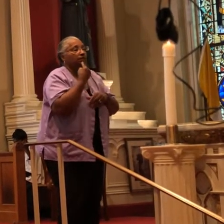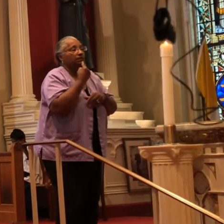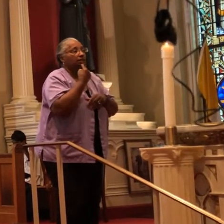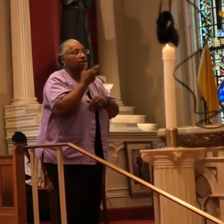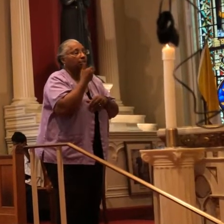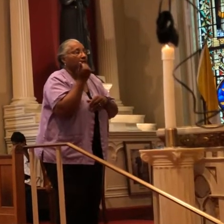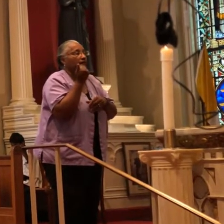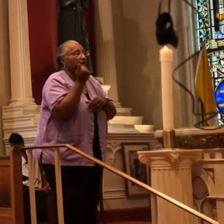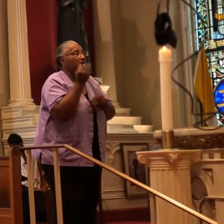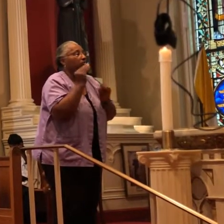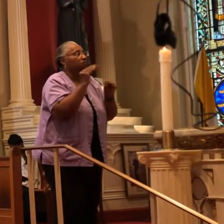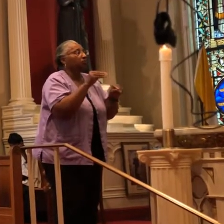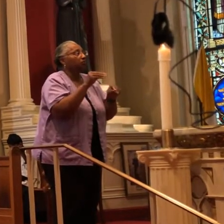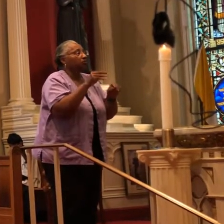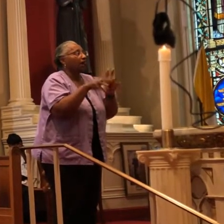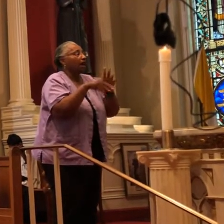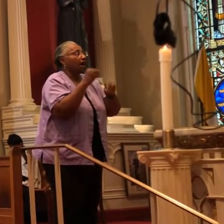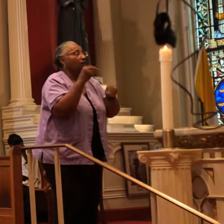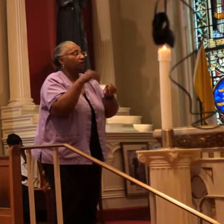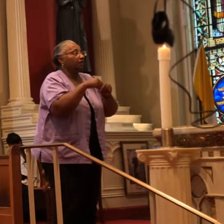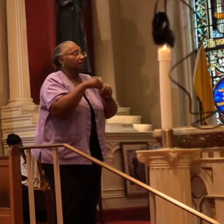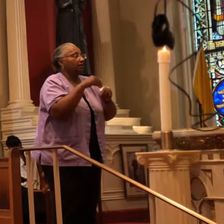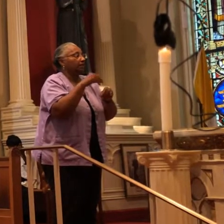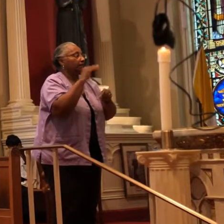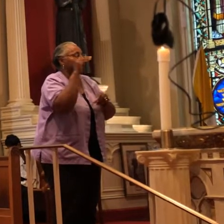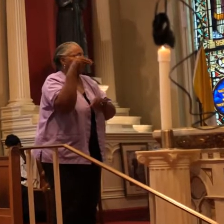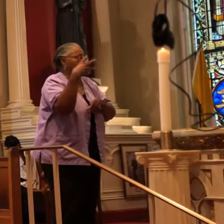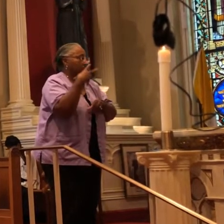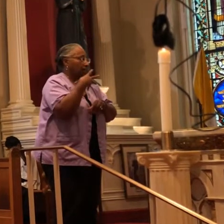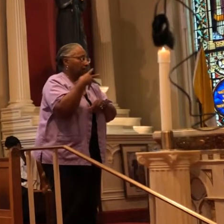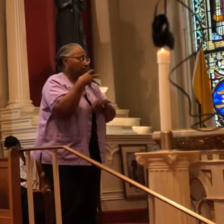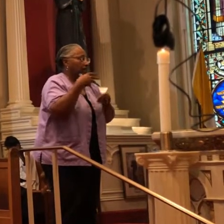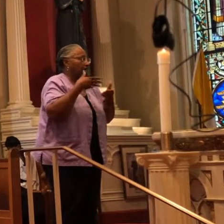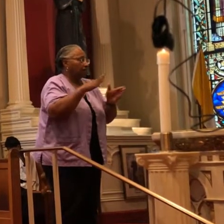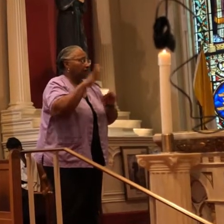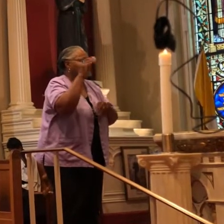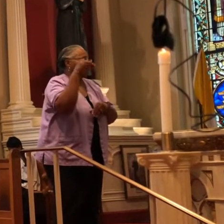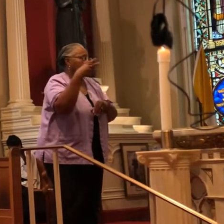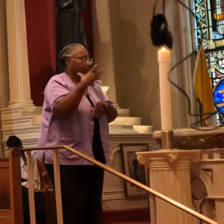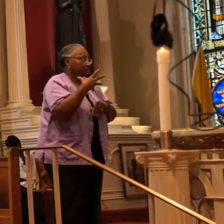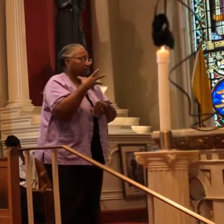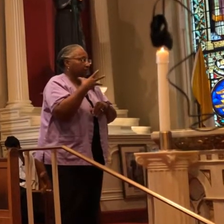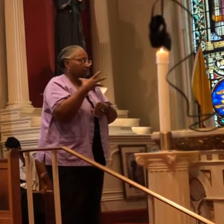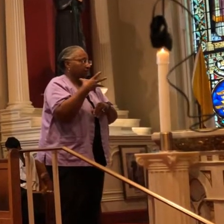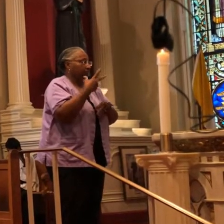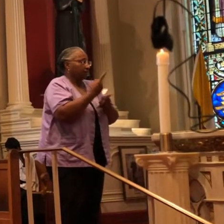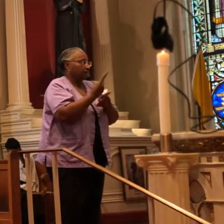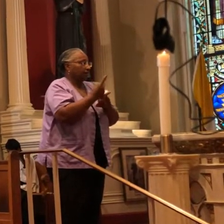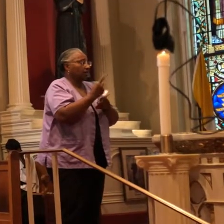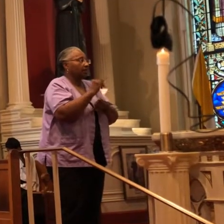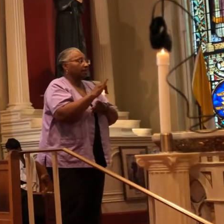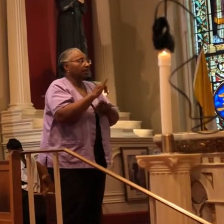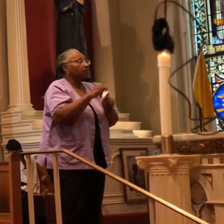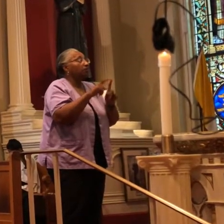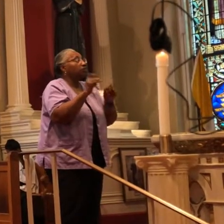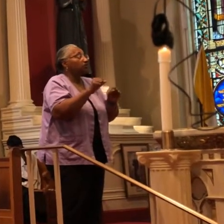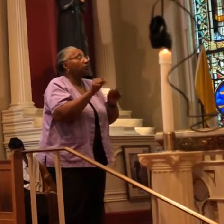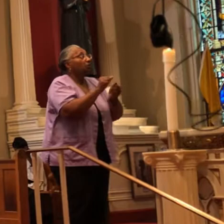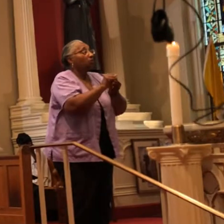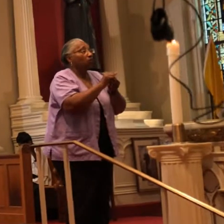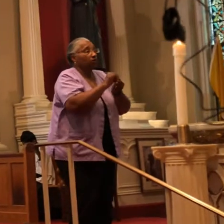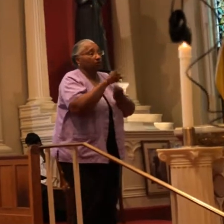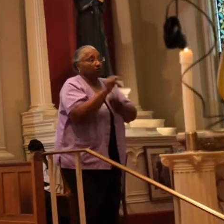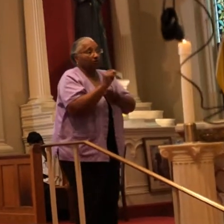just to put them out in the sun, let the sun purify the masks. But they can, they're washable, so you can do